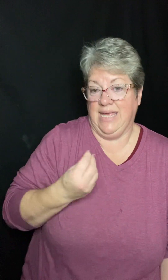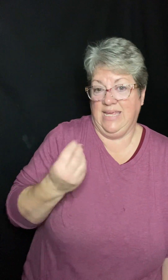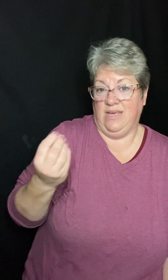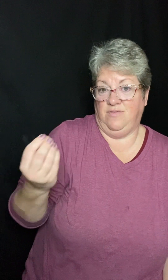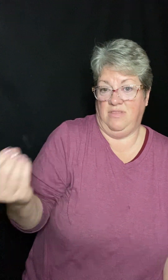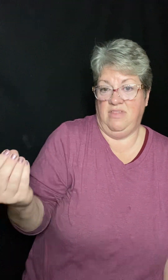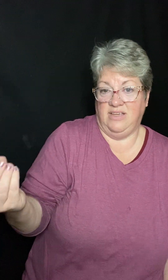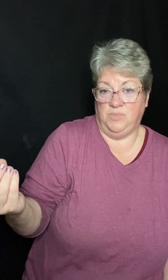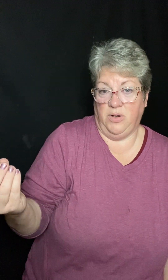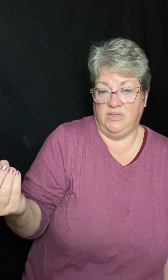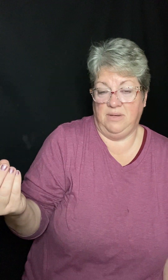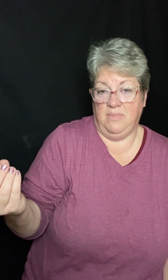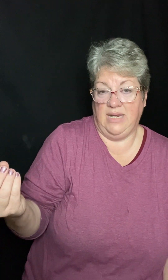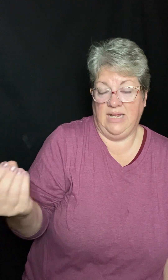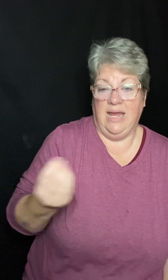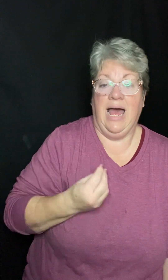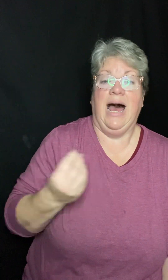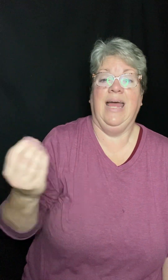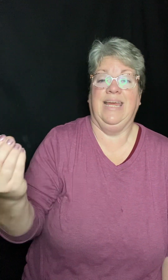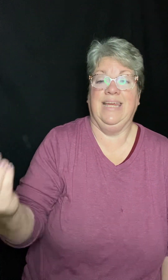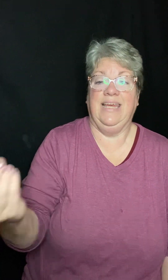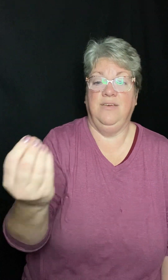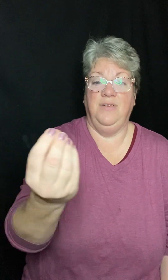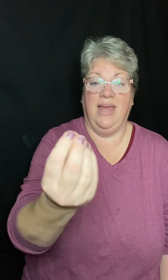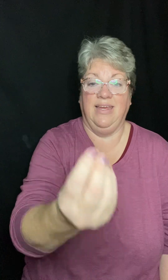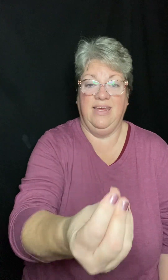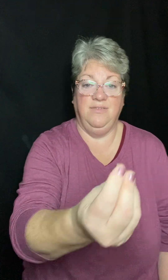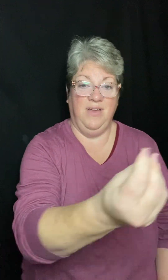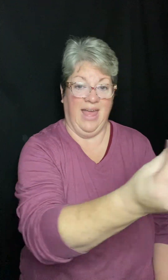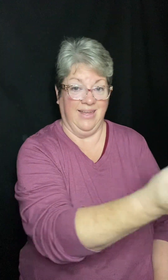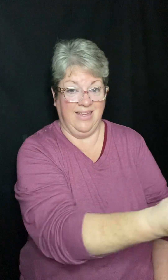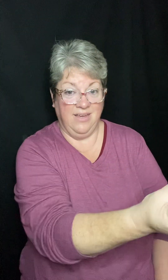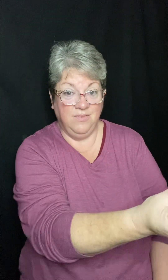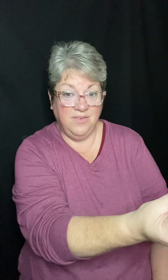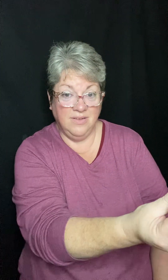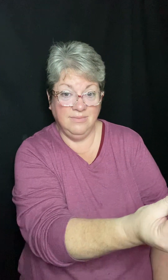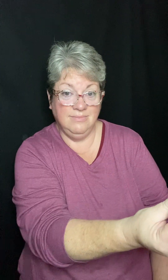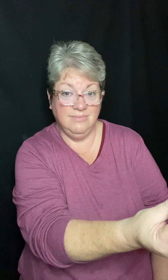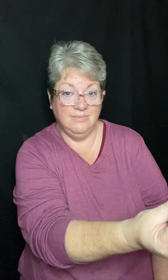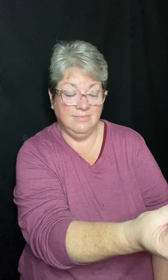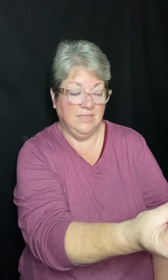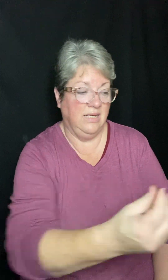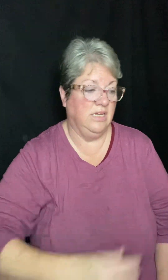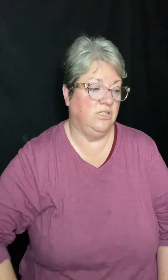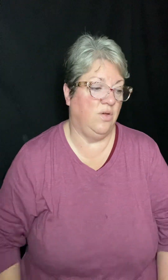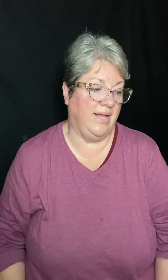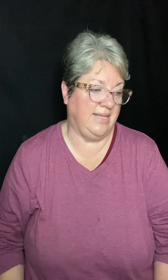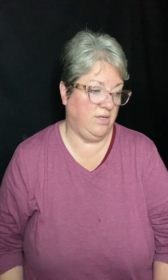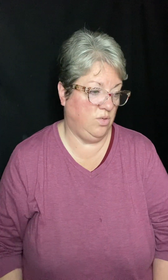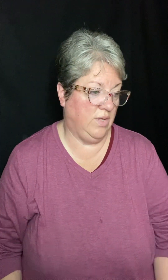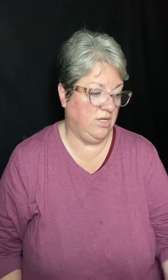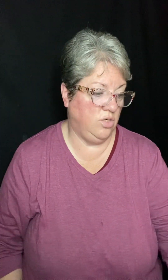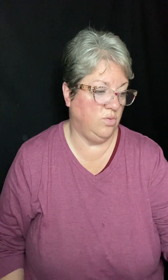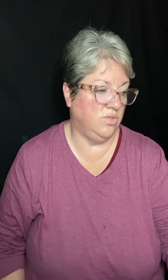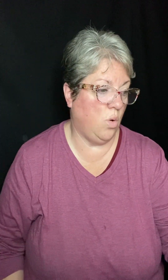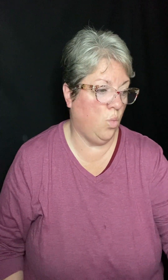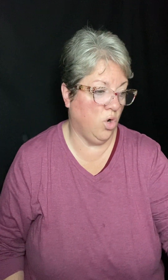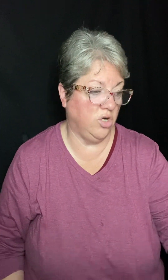give this person money. I can give and give and give. So that's how you can use words